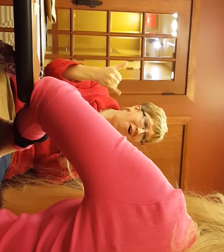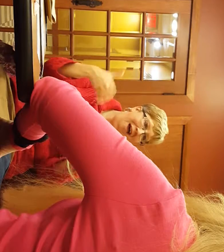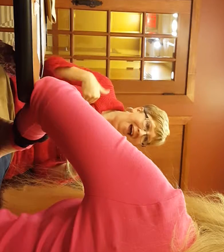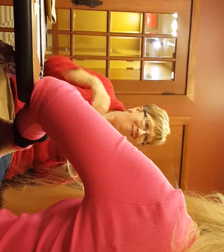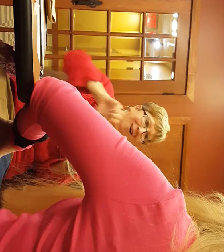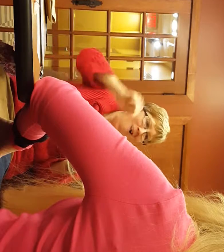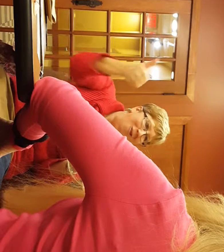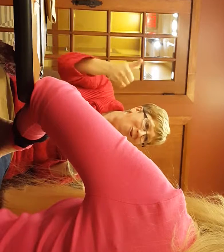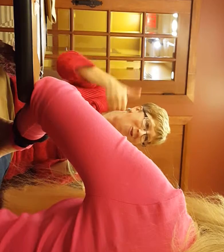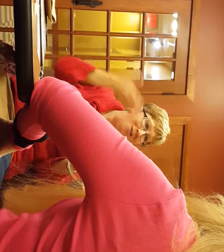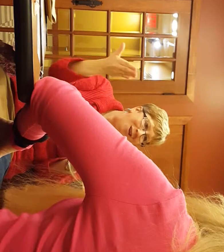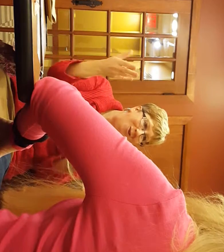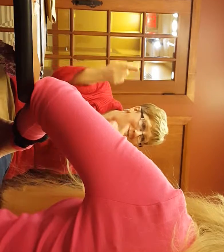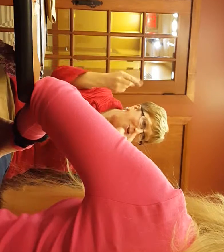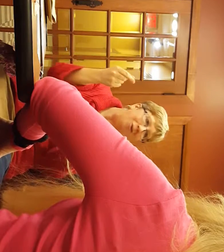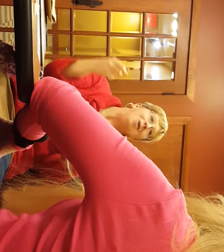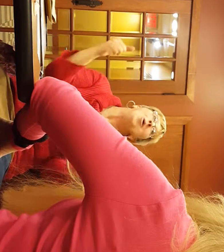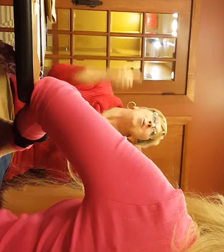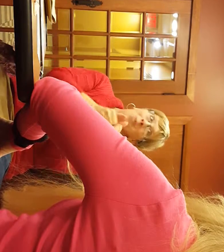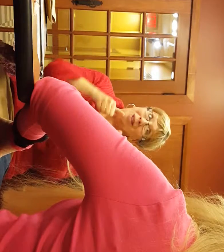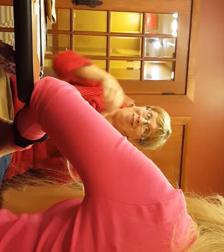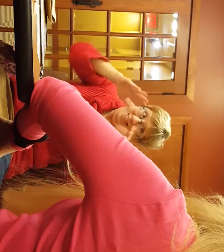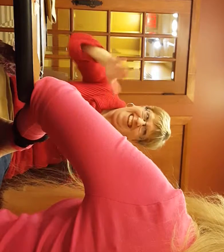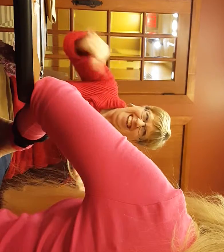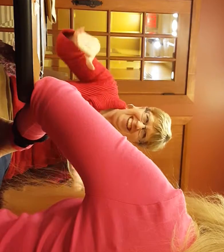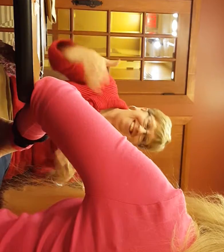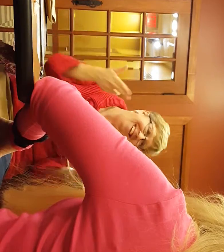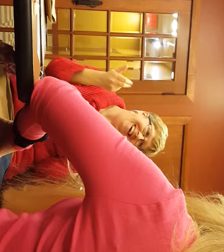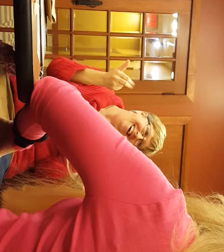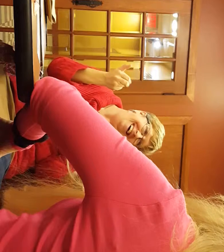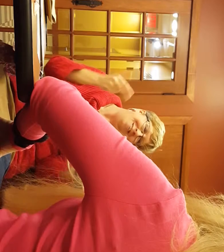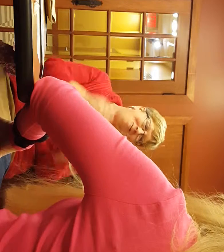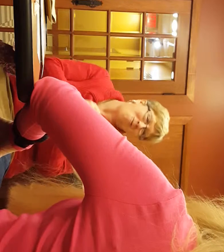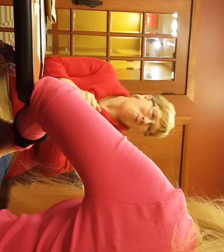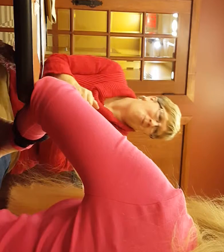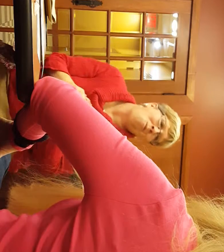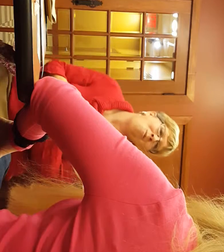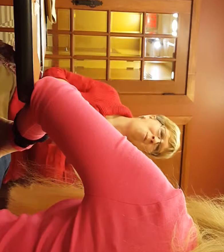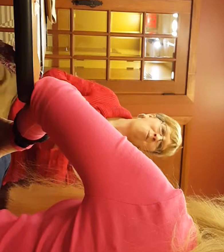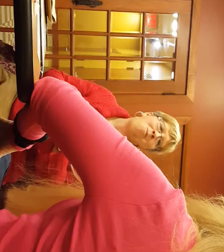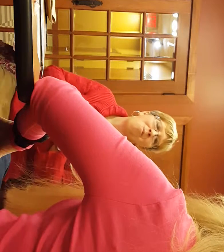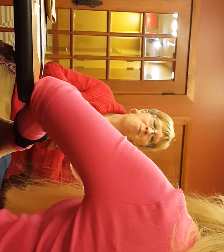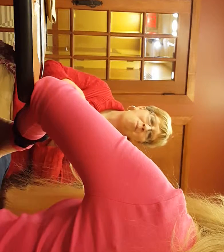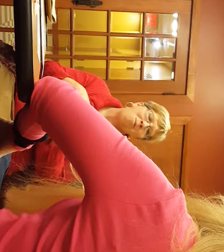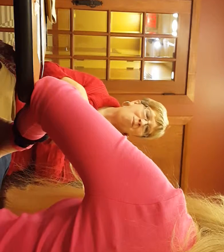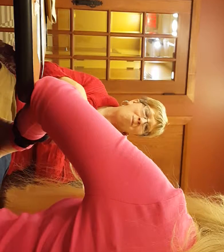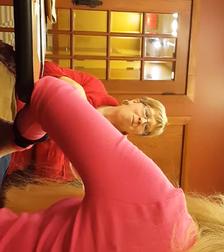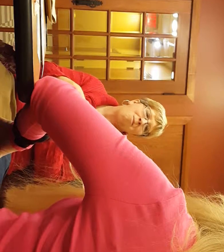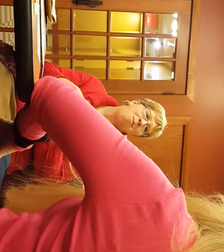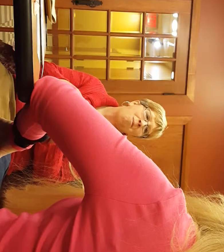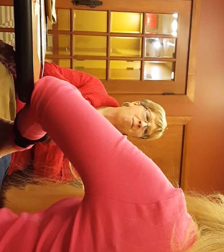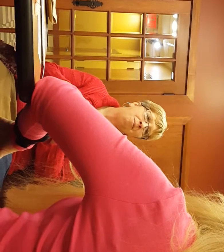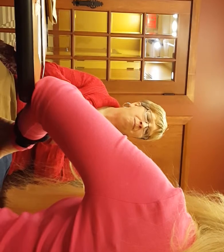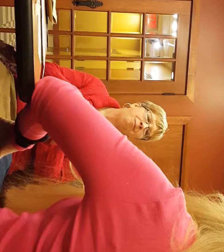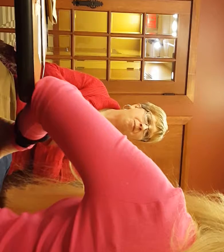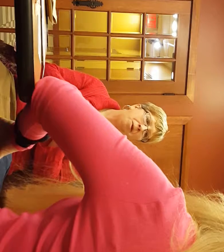me. Yeah. She's the easiest one of all of them, so I can handle her anytime. She's a sweetheart. They each